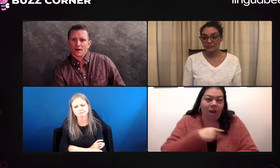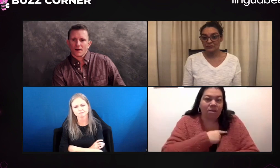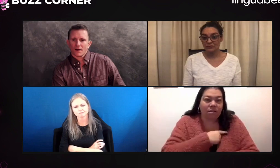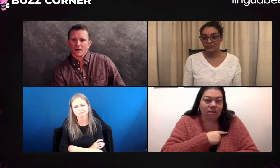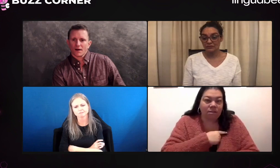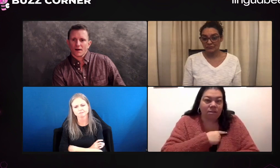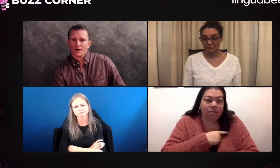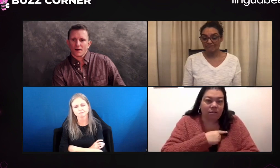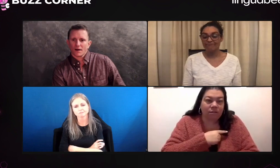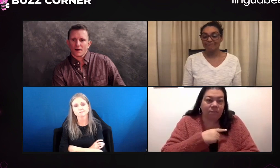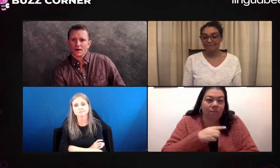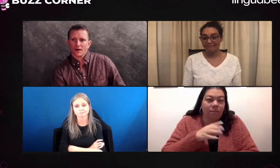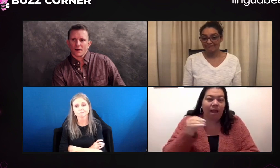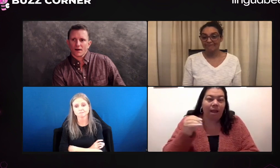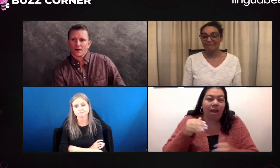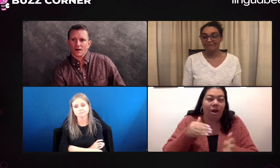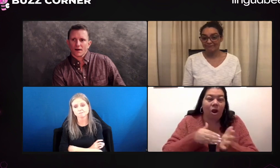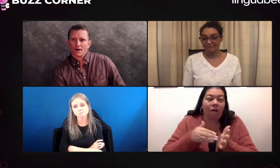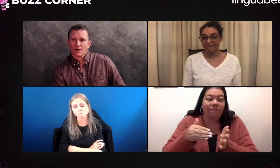as an advocate.